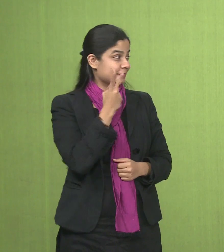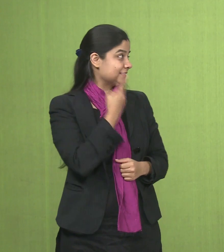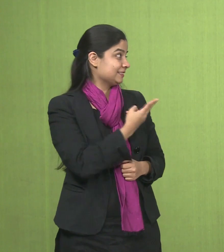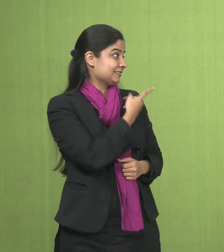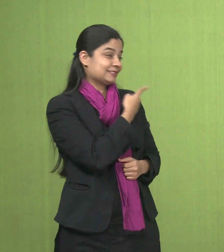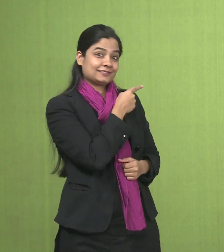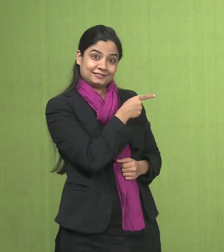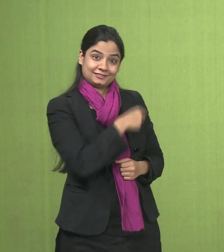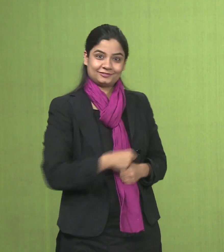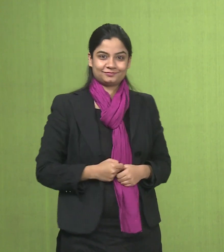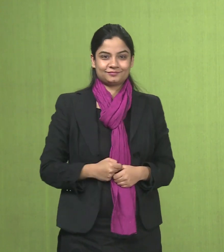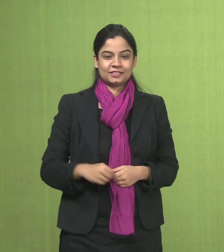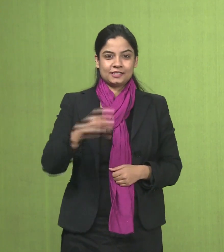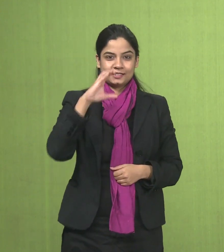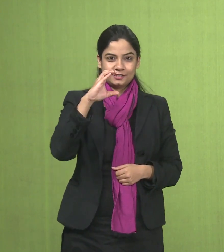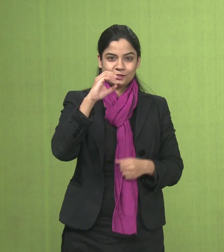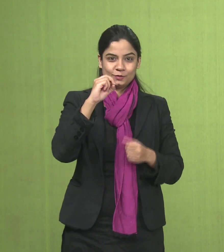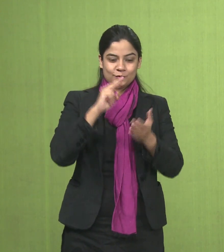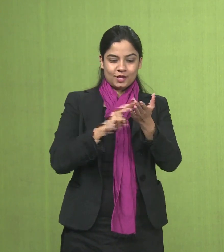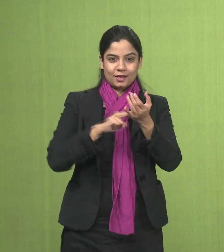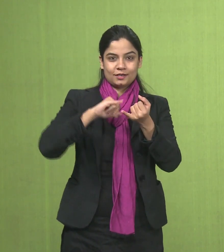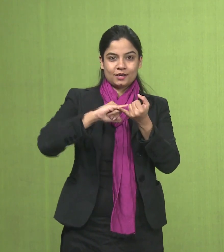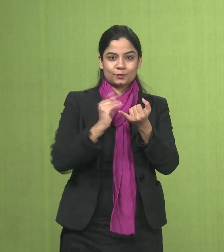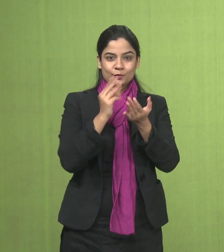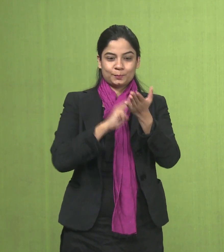The title, as you can see from the picture, is Consumer